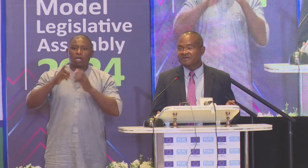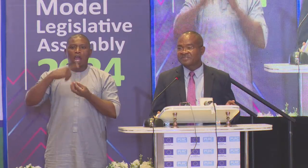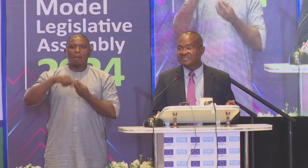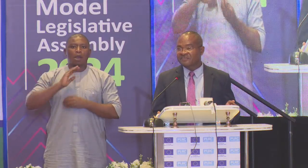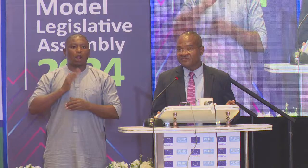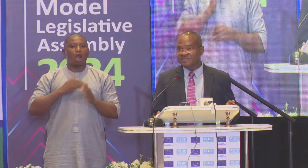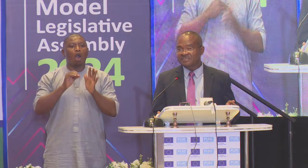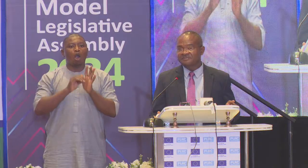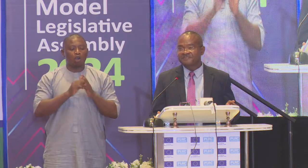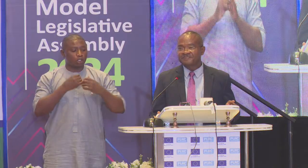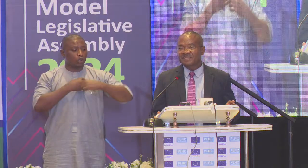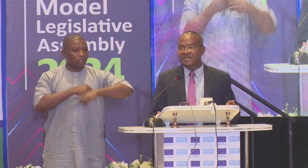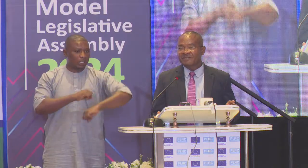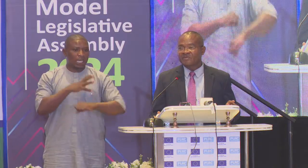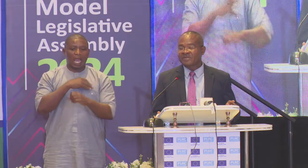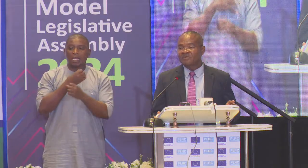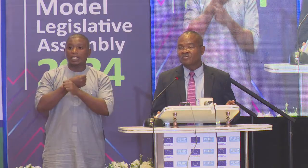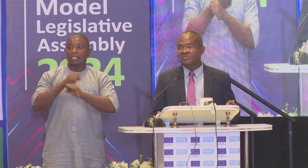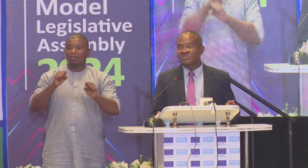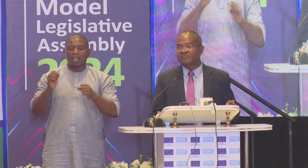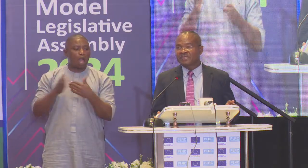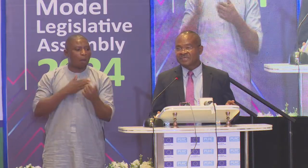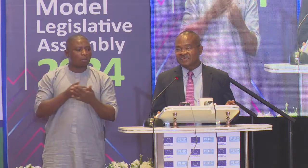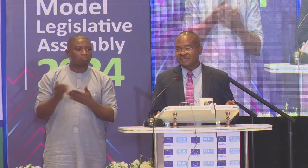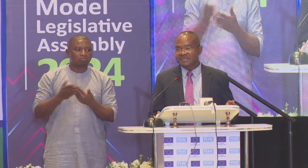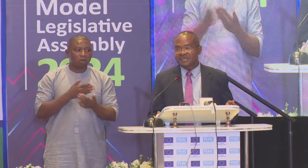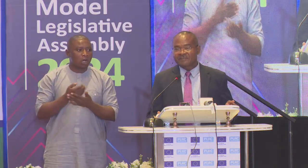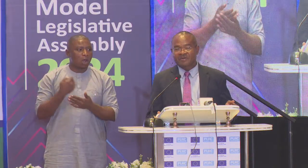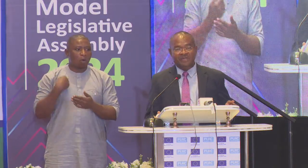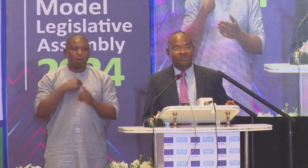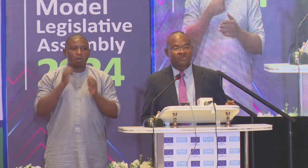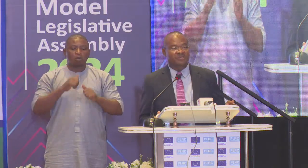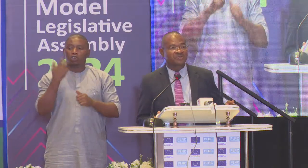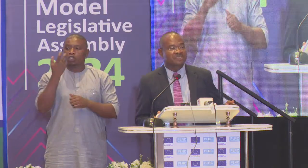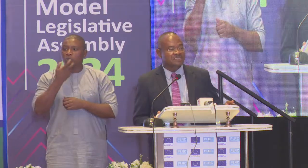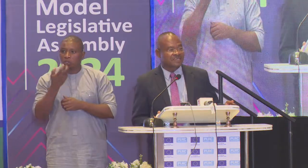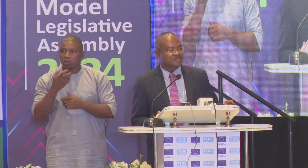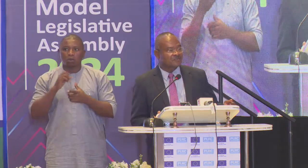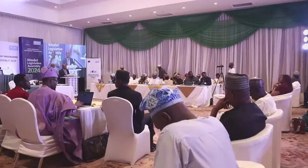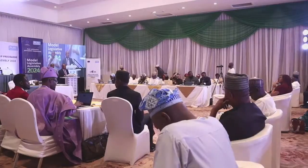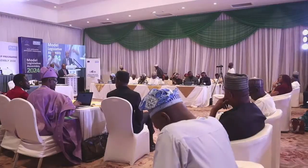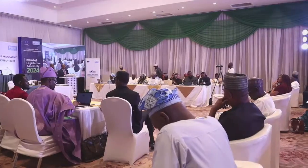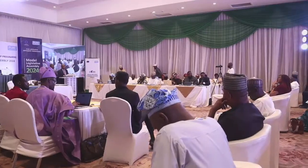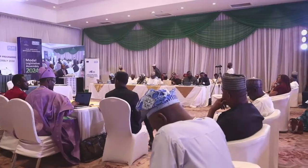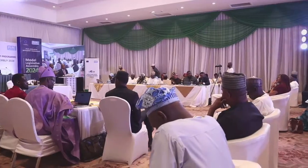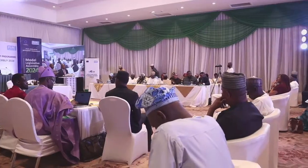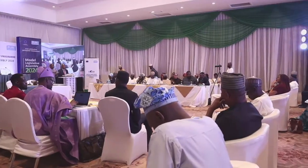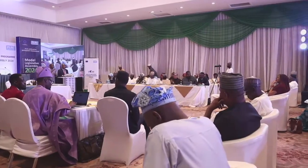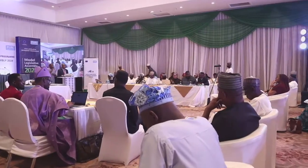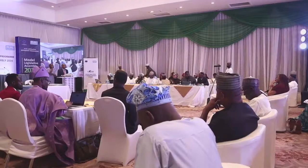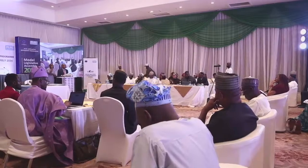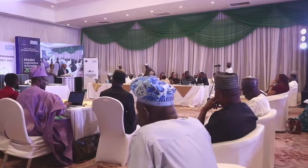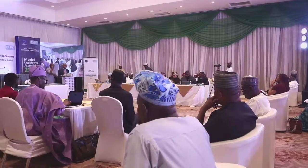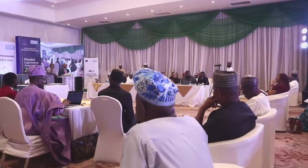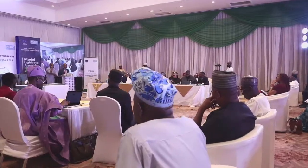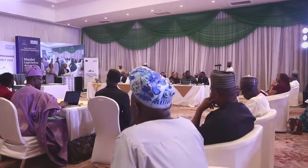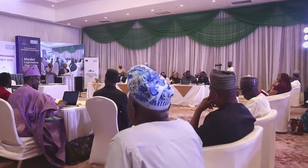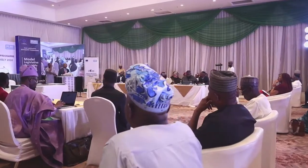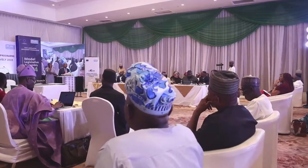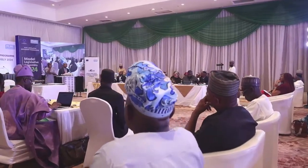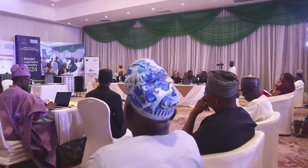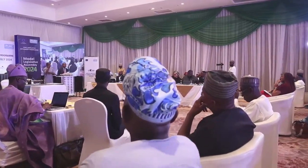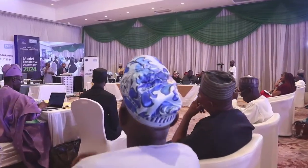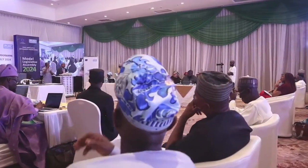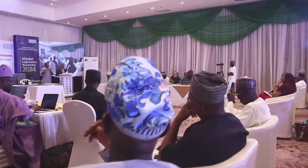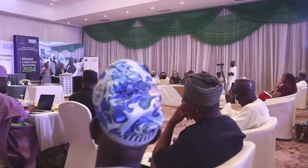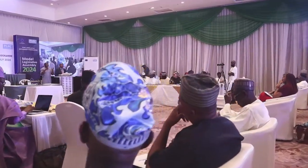our own safety, about whether we could speak, about whether we could criticize government, because for a lot of people